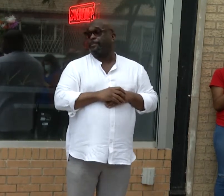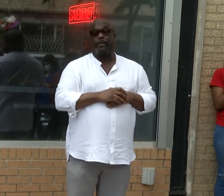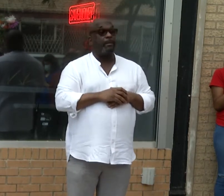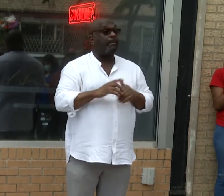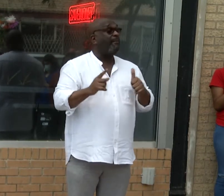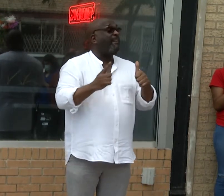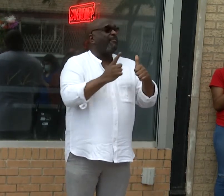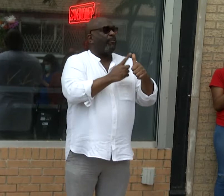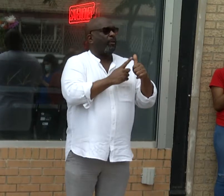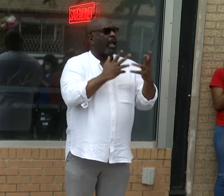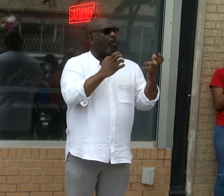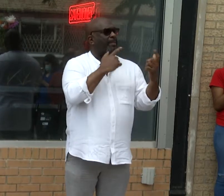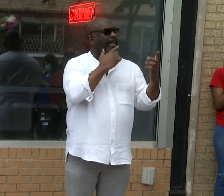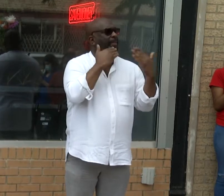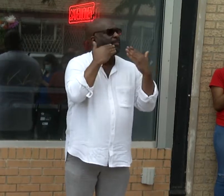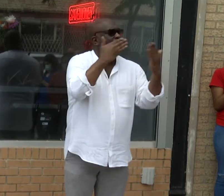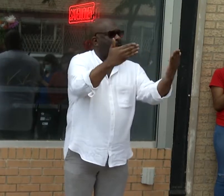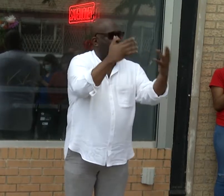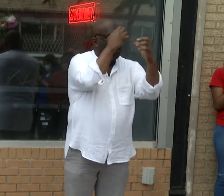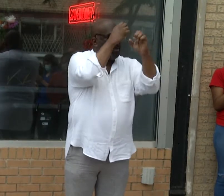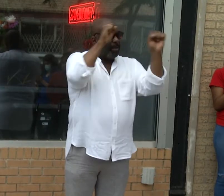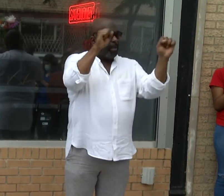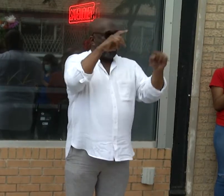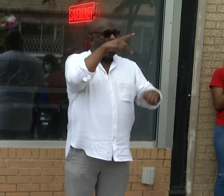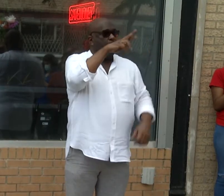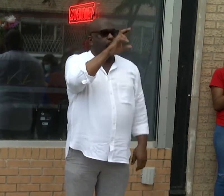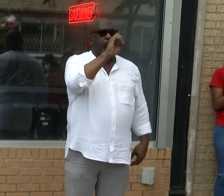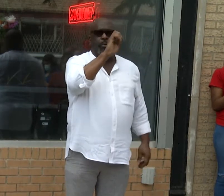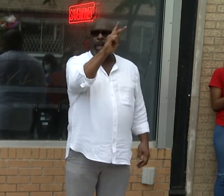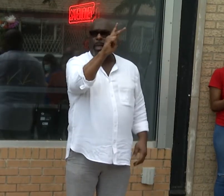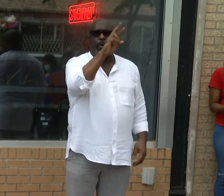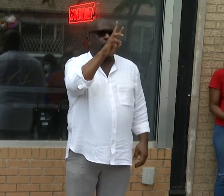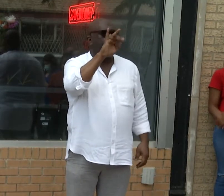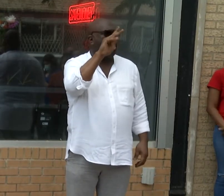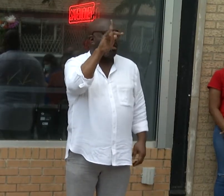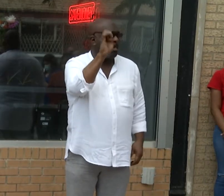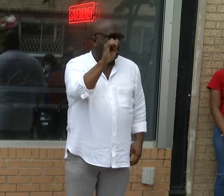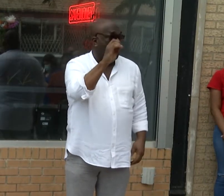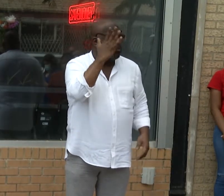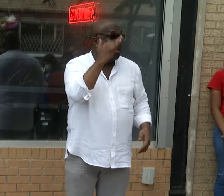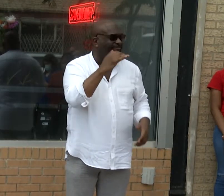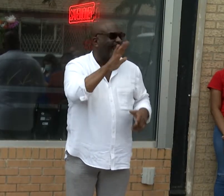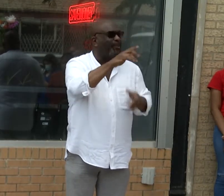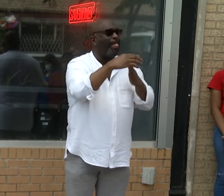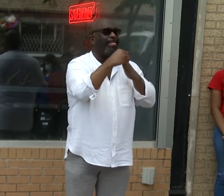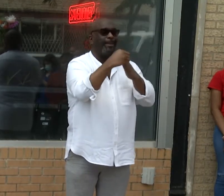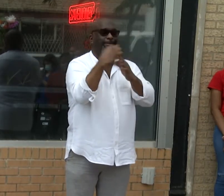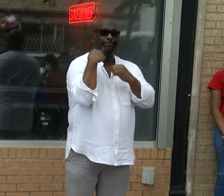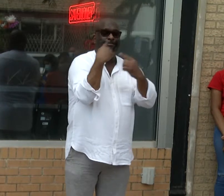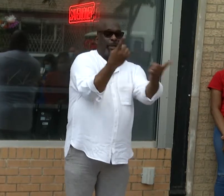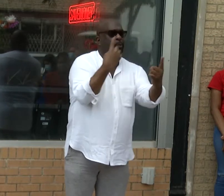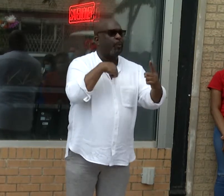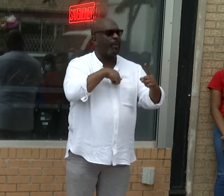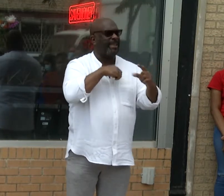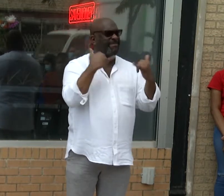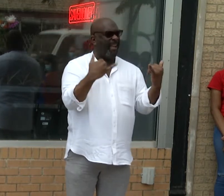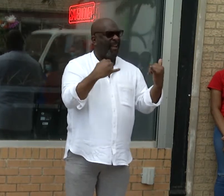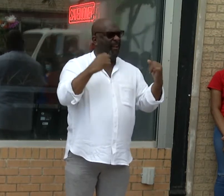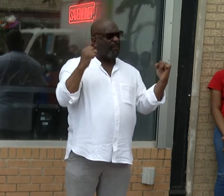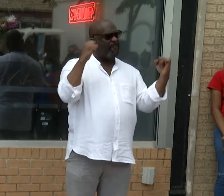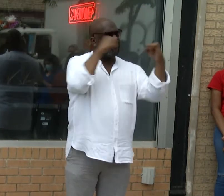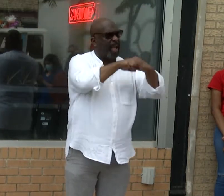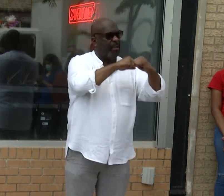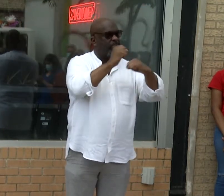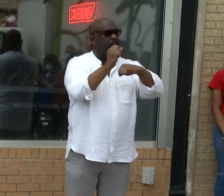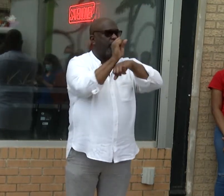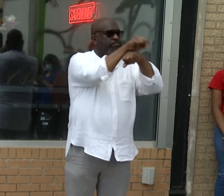First of all, I want to thank you, President Preckwinkle, for your leadership as we fight now two pandemics, as